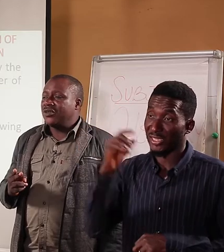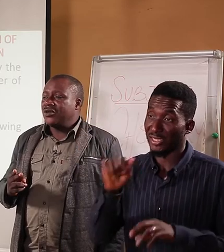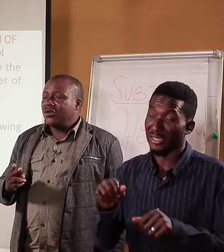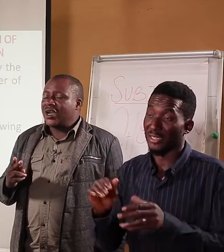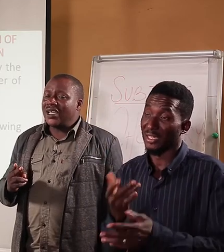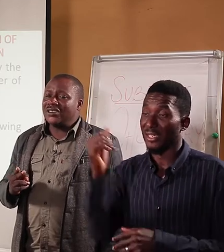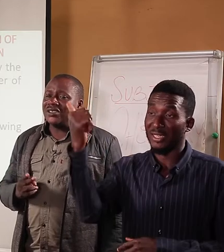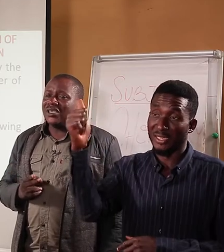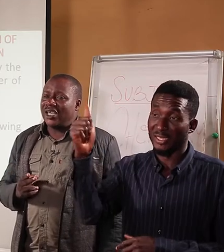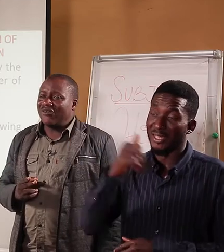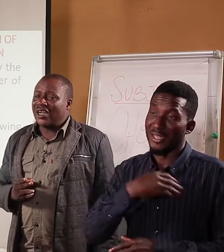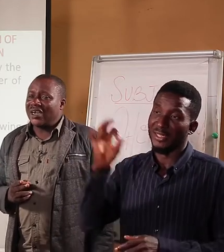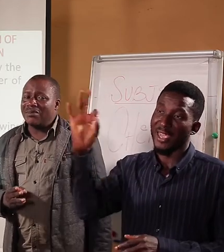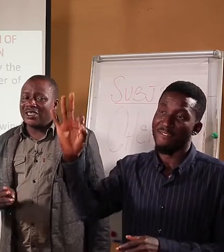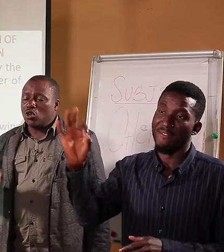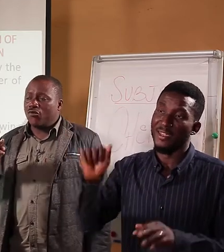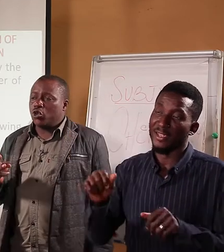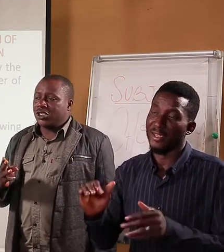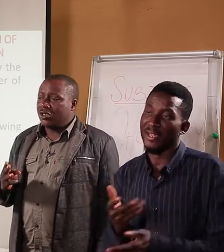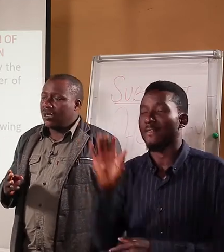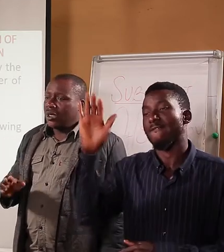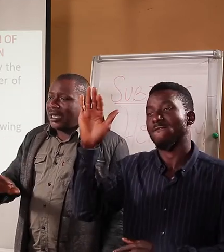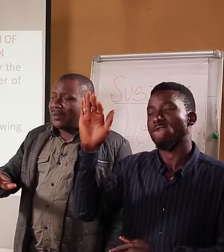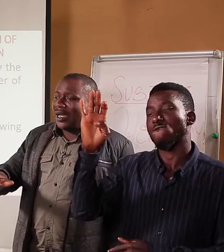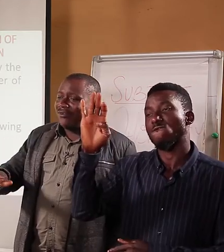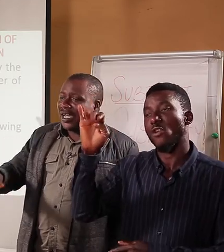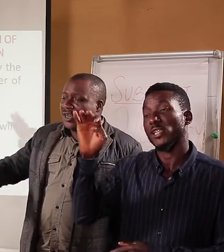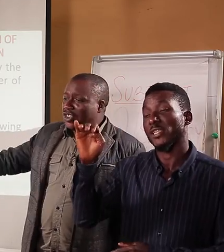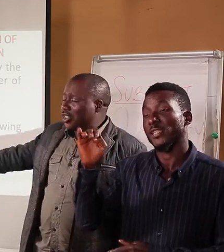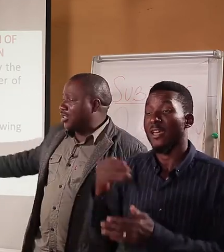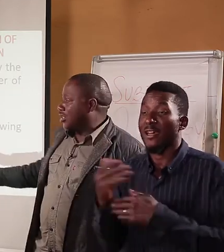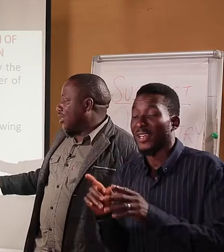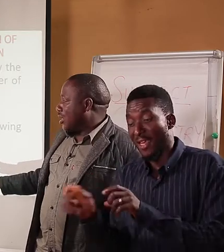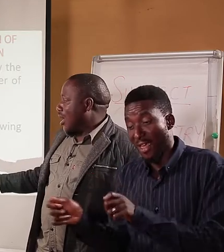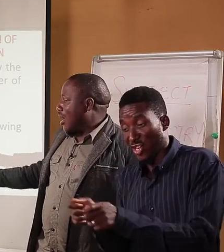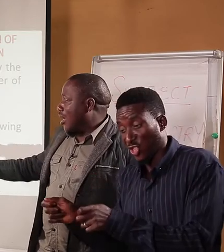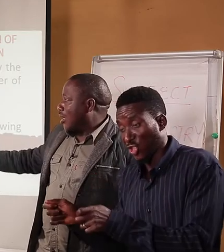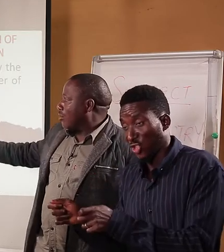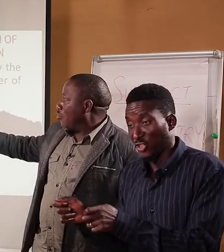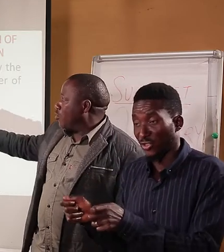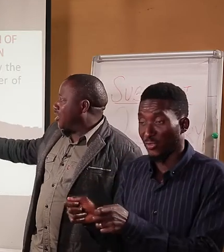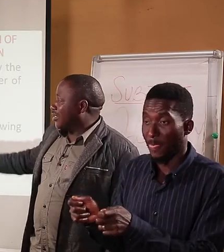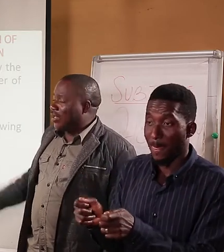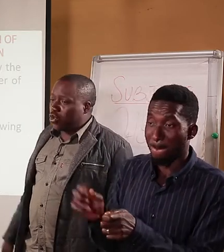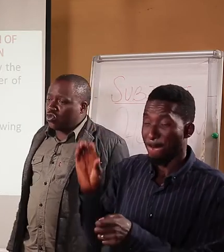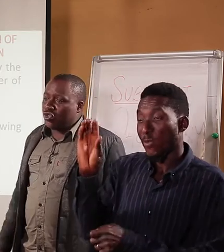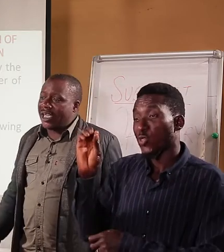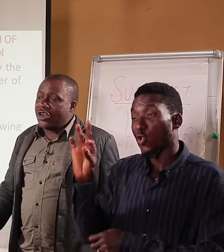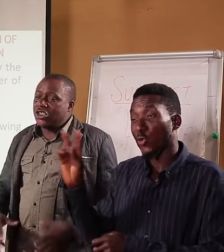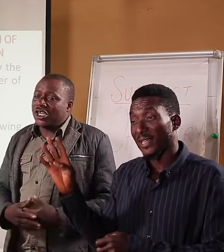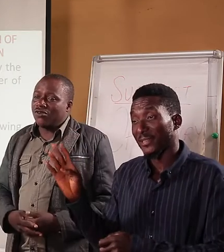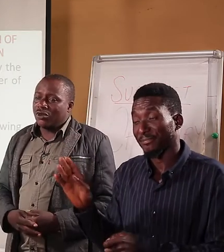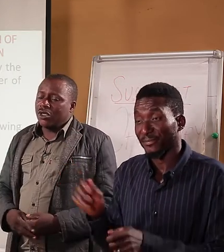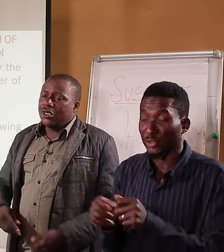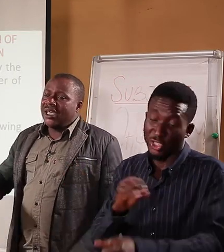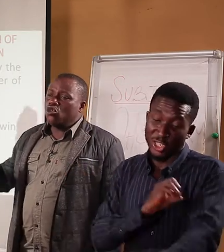electrons, whereas the f can carry a maximum of 14. Now, after arranging these orbitals according to their